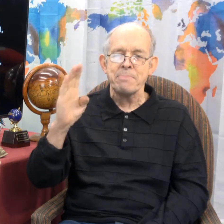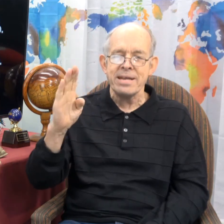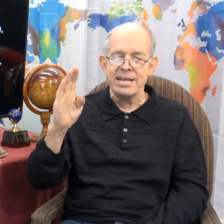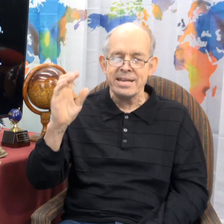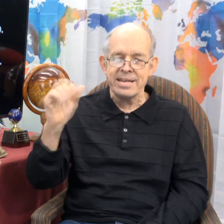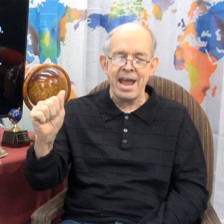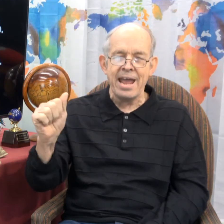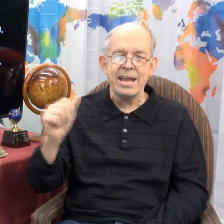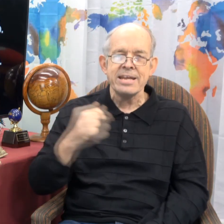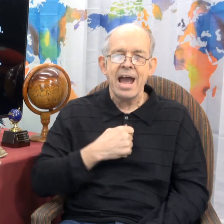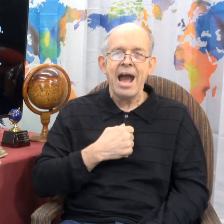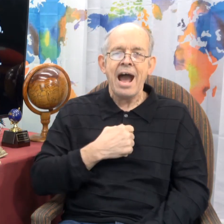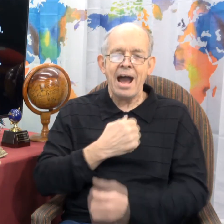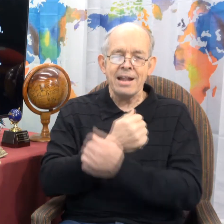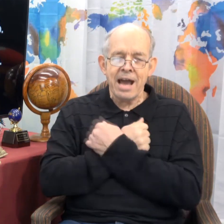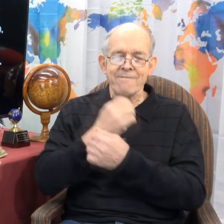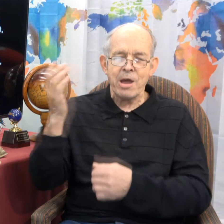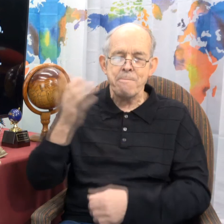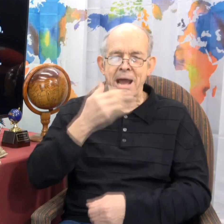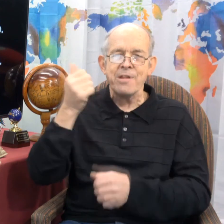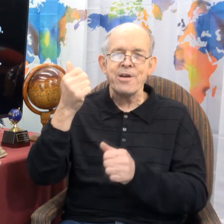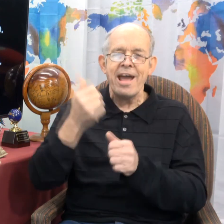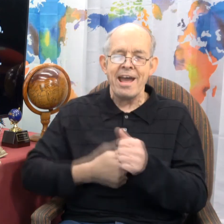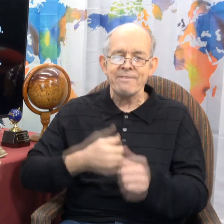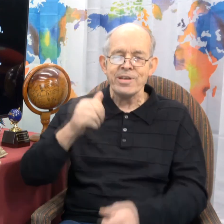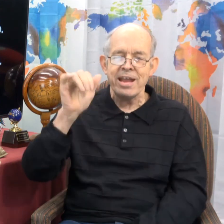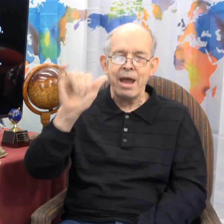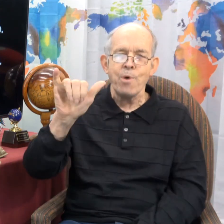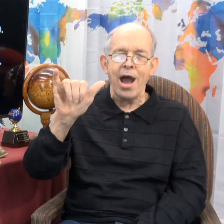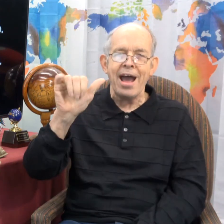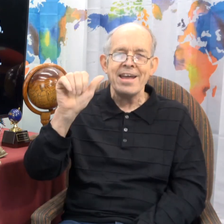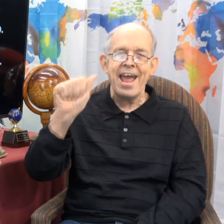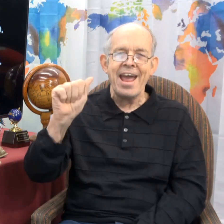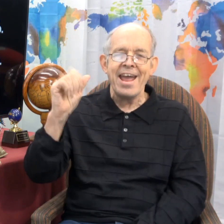RPA. I love you better every way.